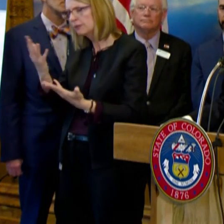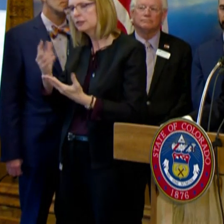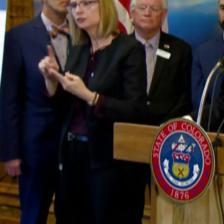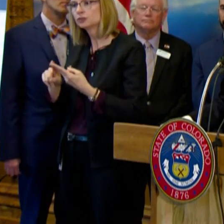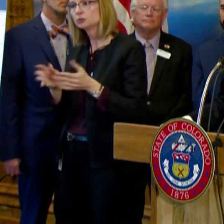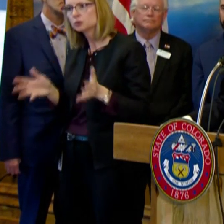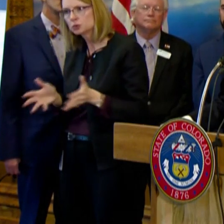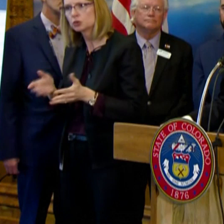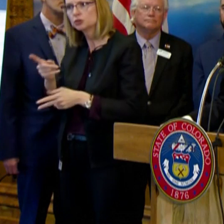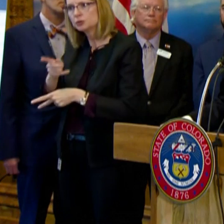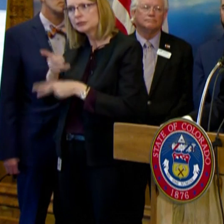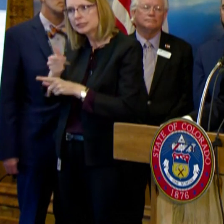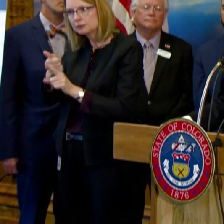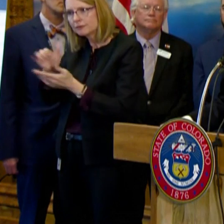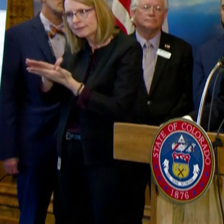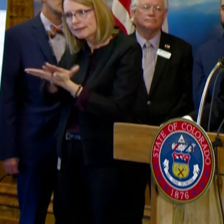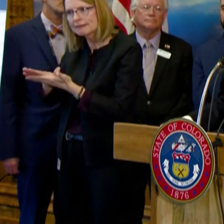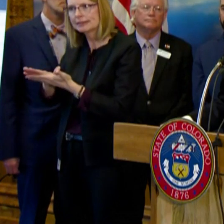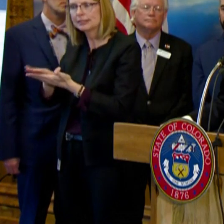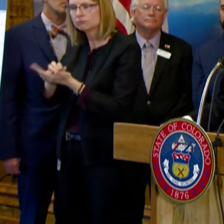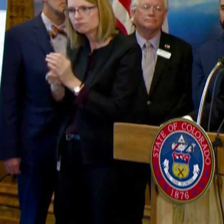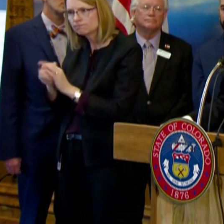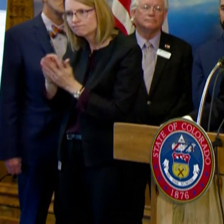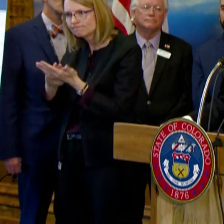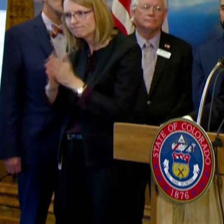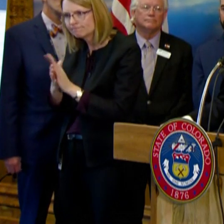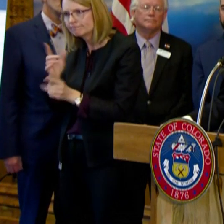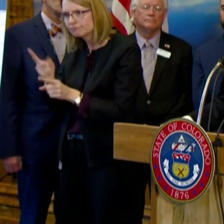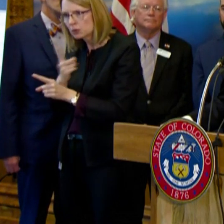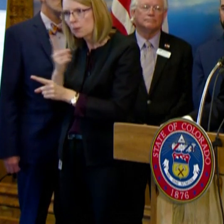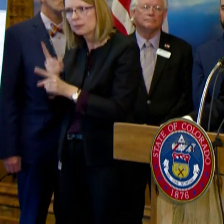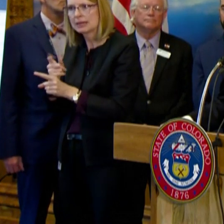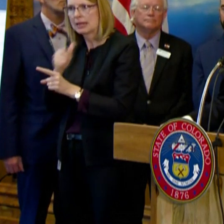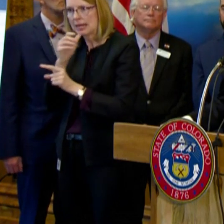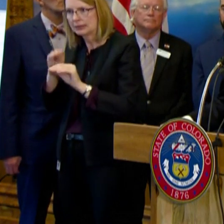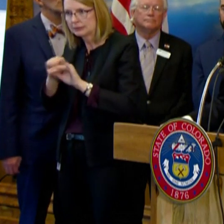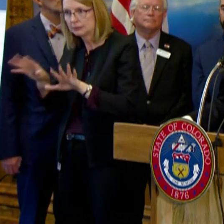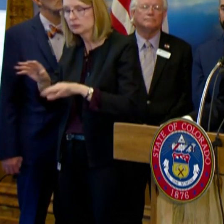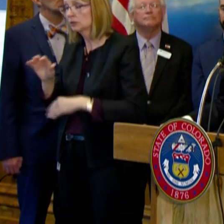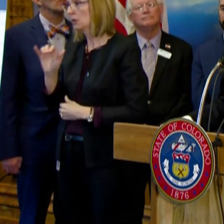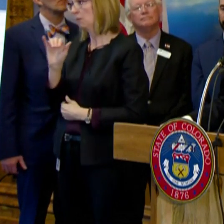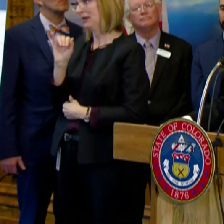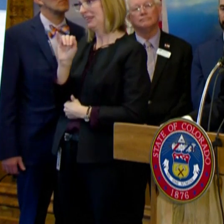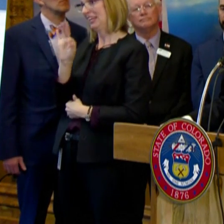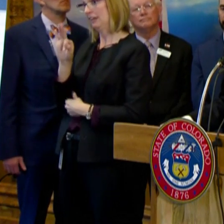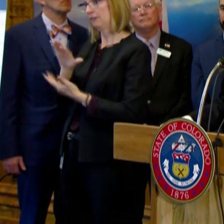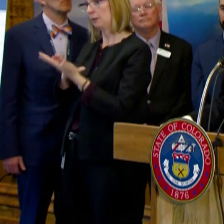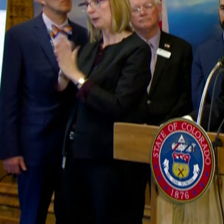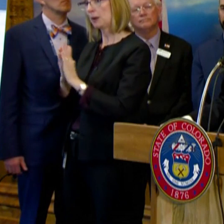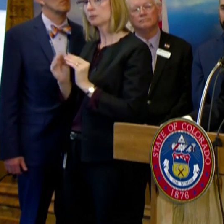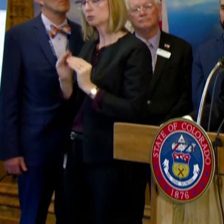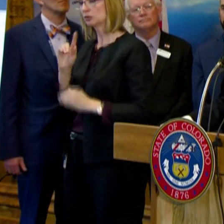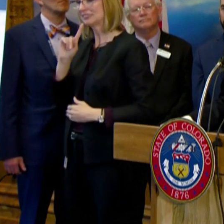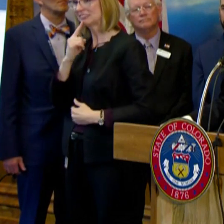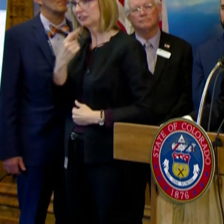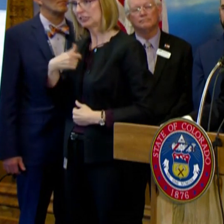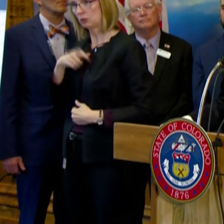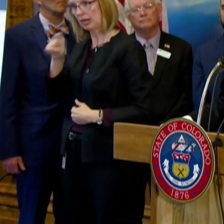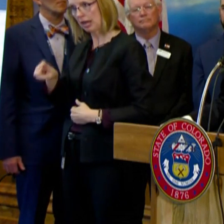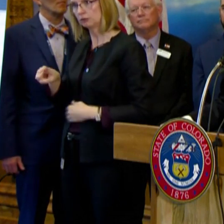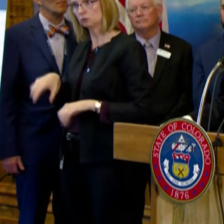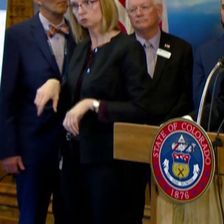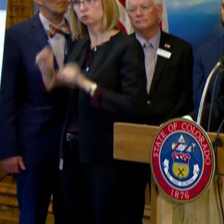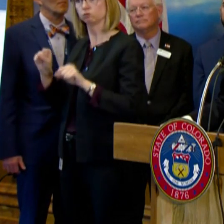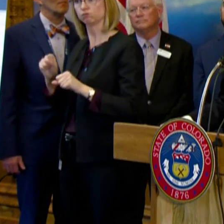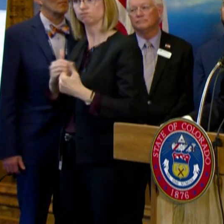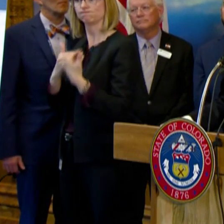practices and hygiene. That's what we need to do. But if the condition elevates to a level where we need to take more decisive action, we're prepared to do